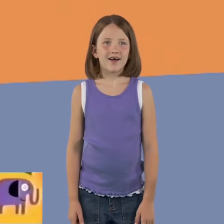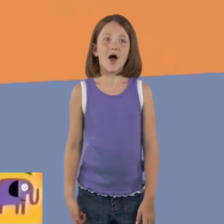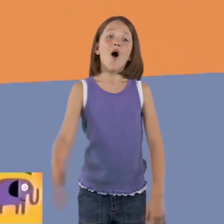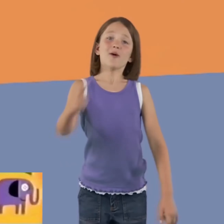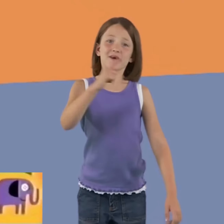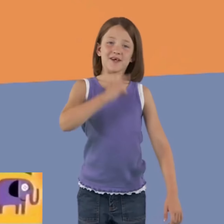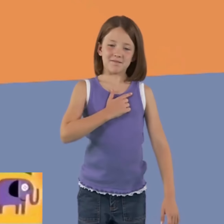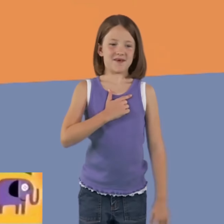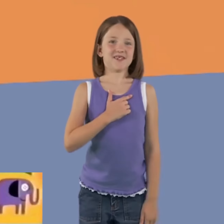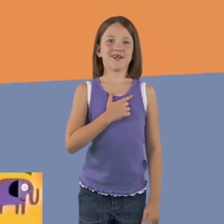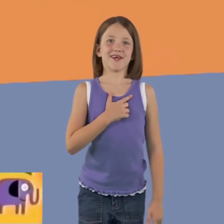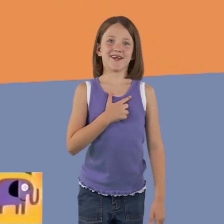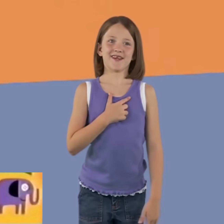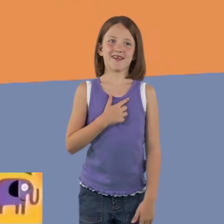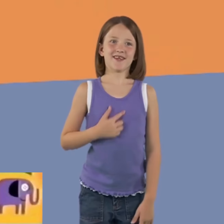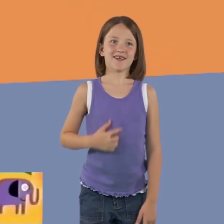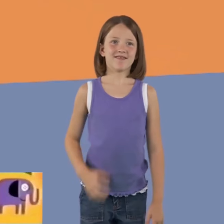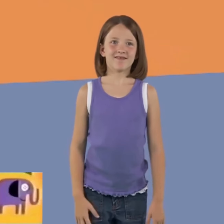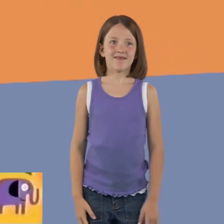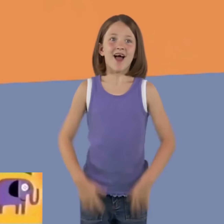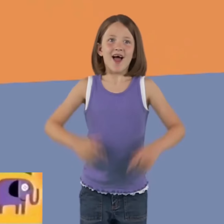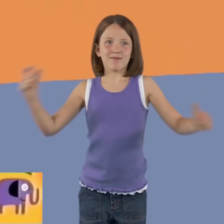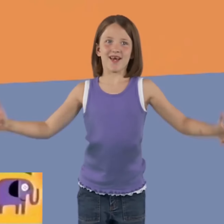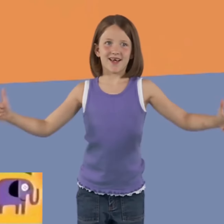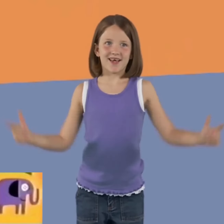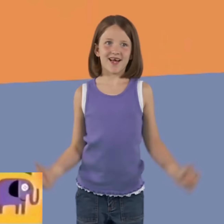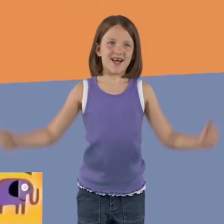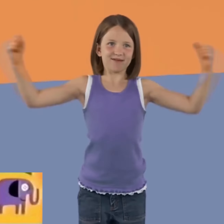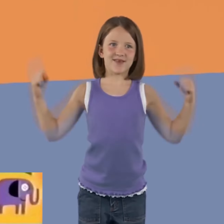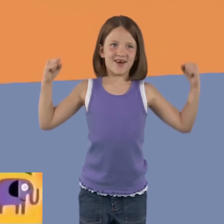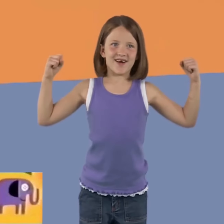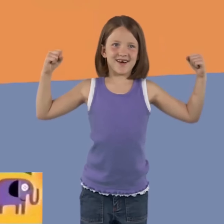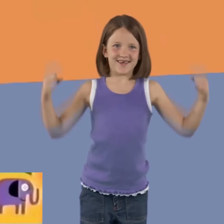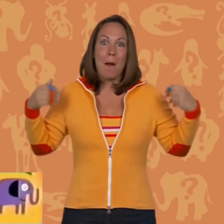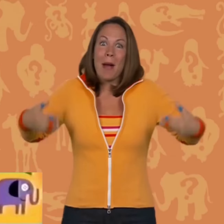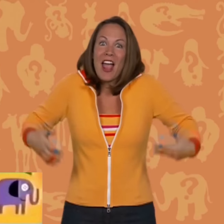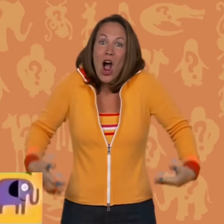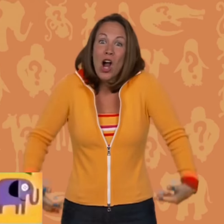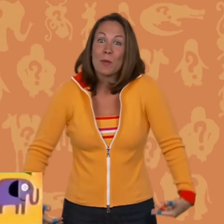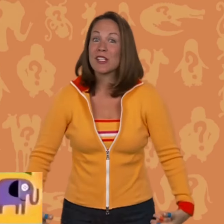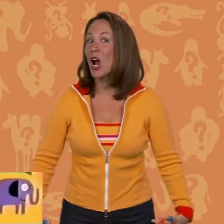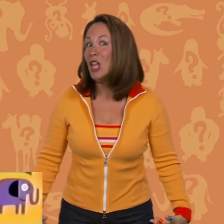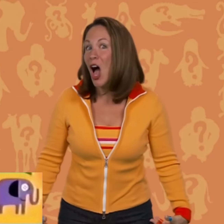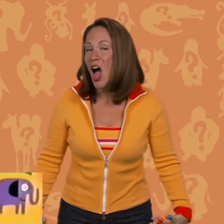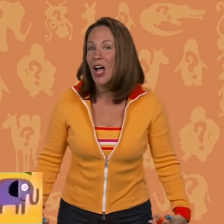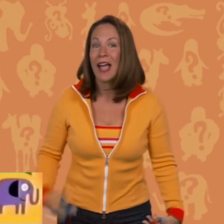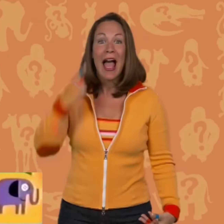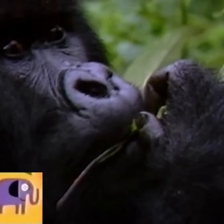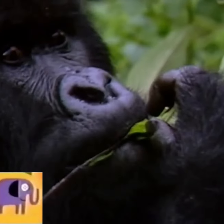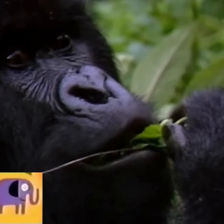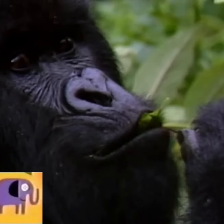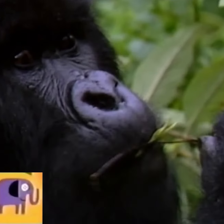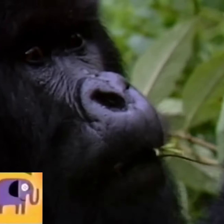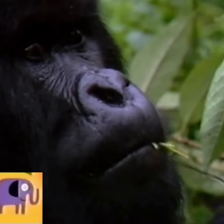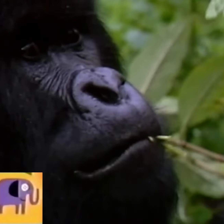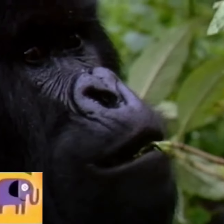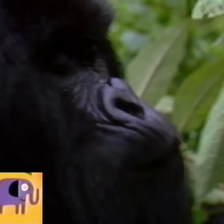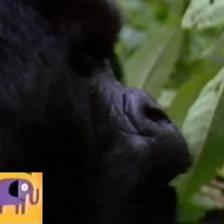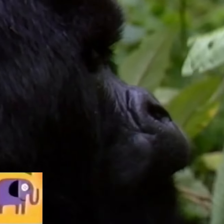Okay, my turn. I'm big, I'm strong, my arms are long. I'm silver back,